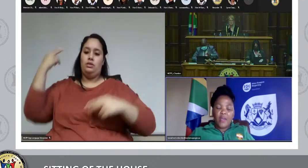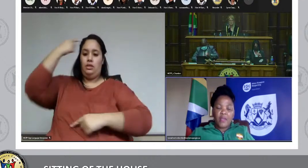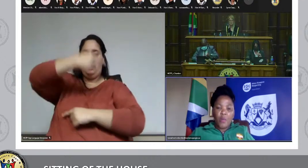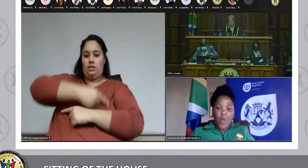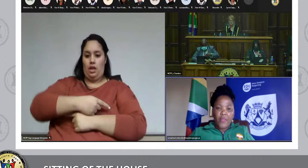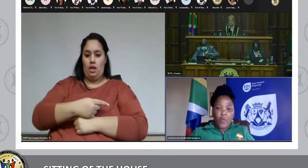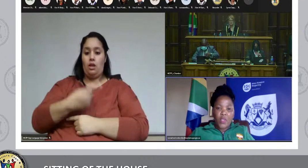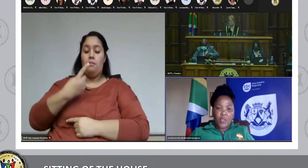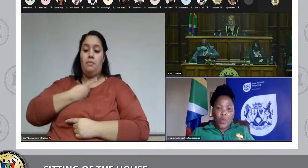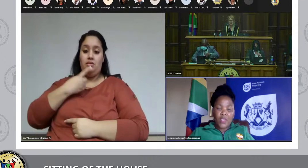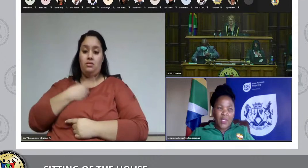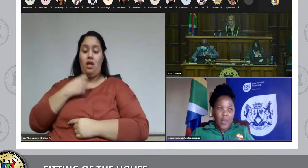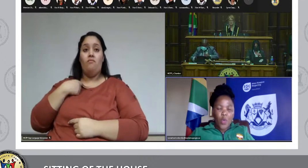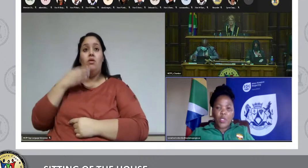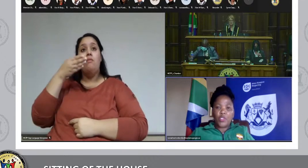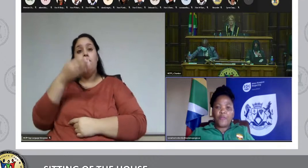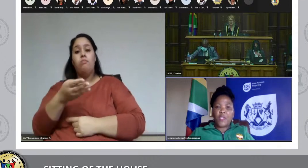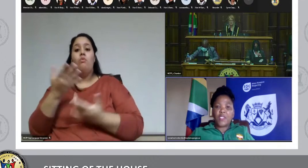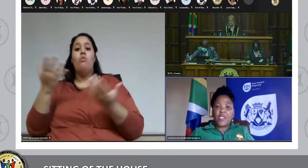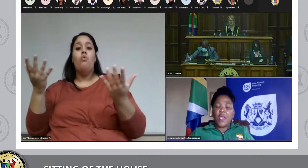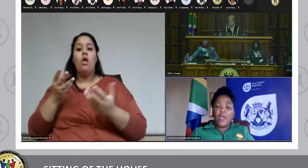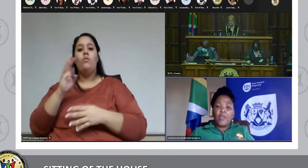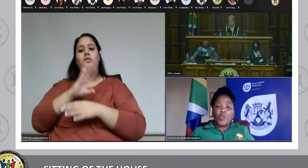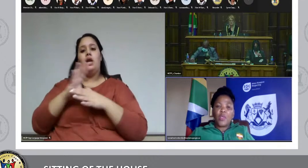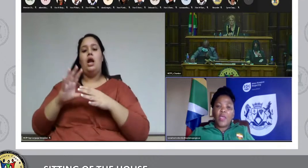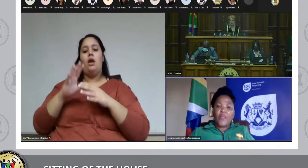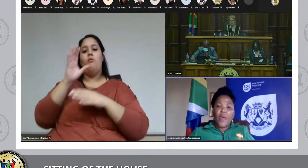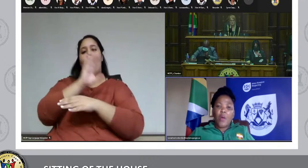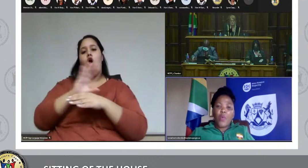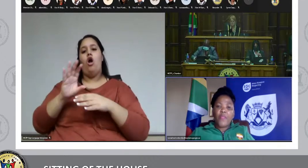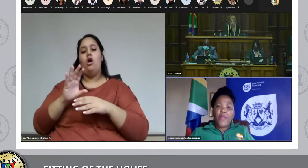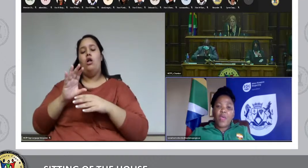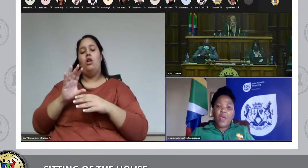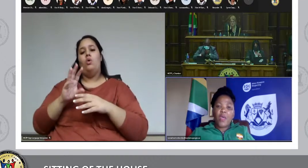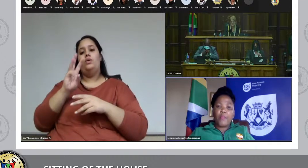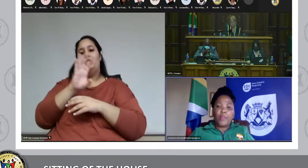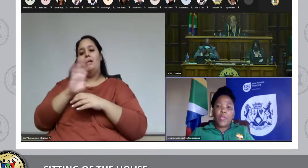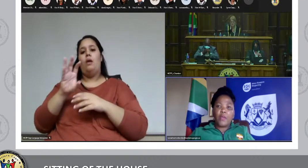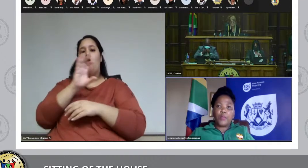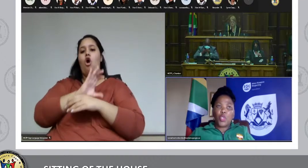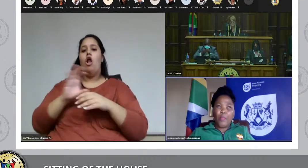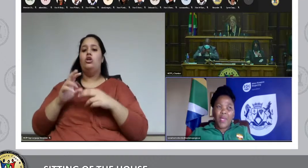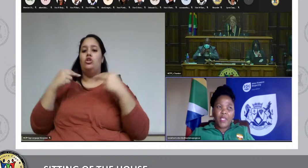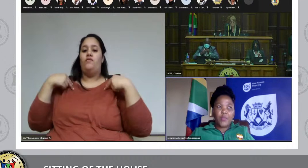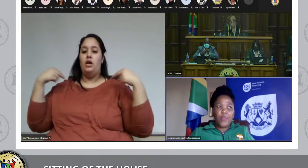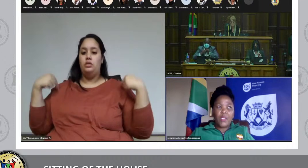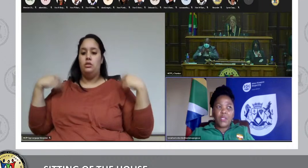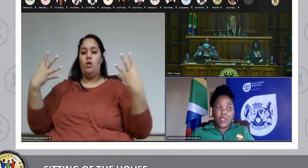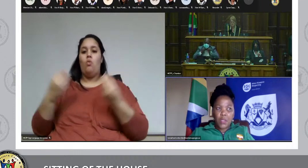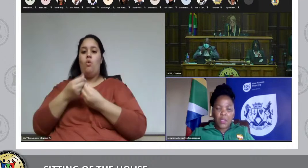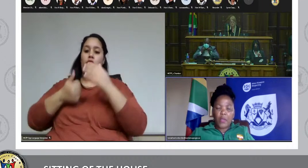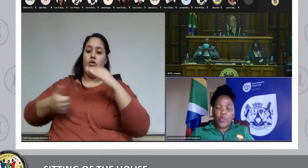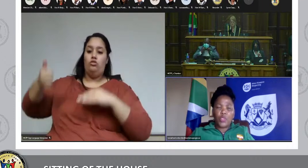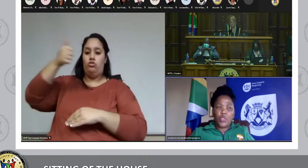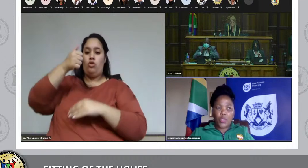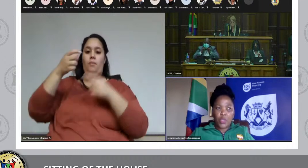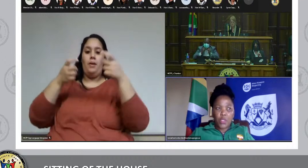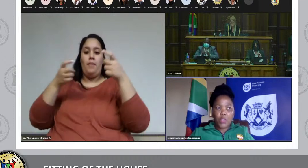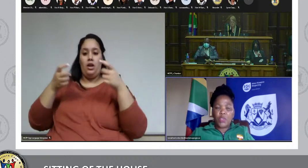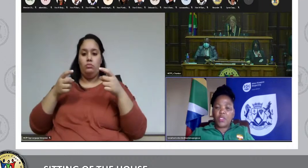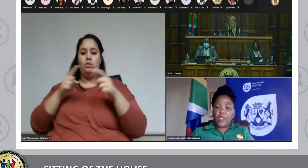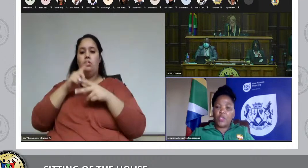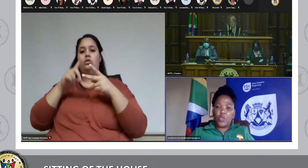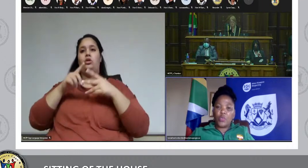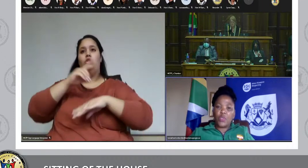I attended the one that was at Western Cape College of Nursing, together with top management, which is